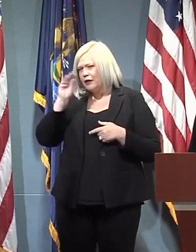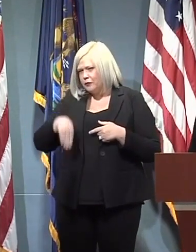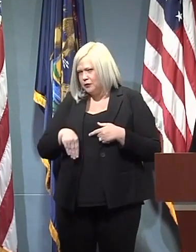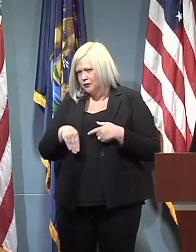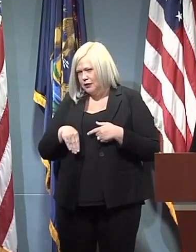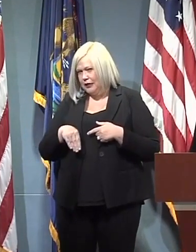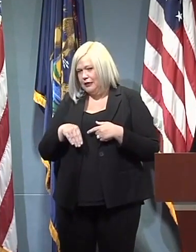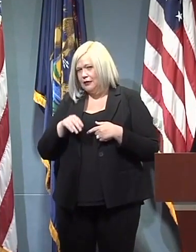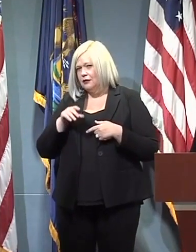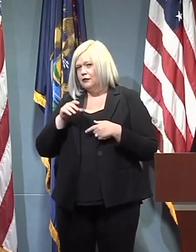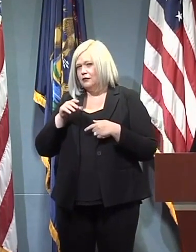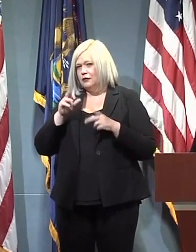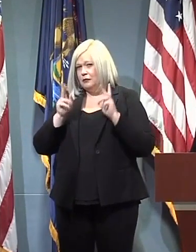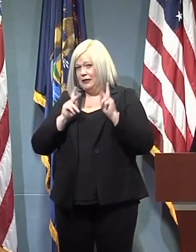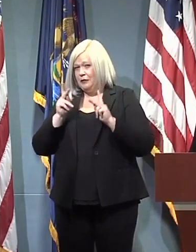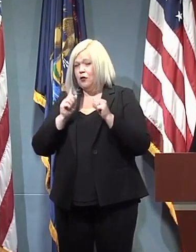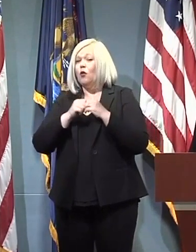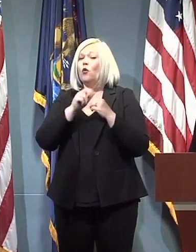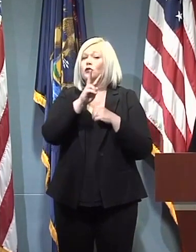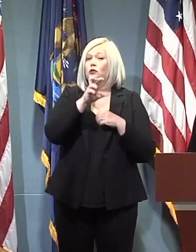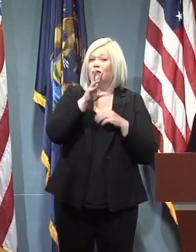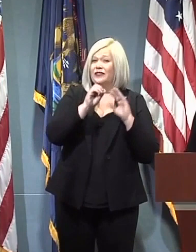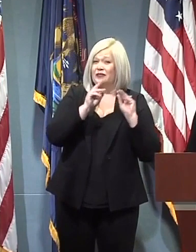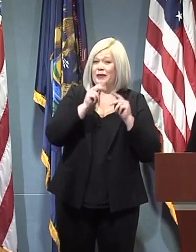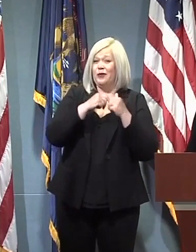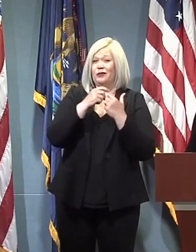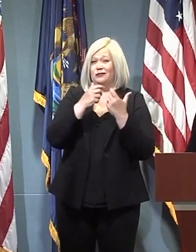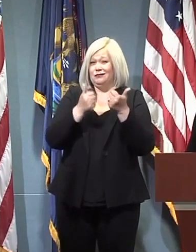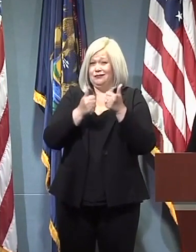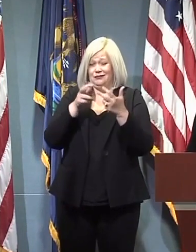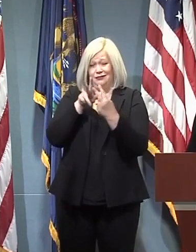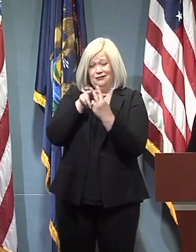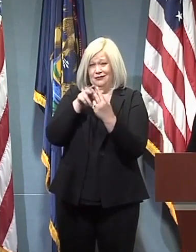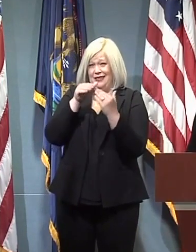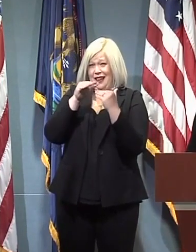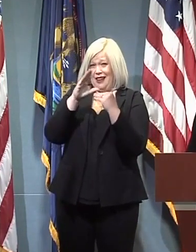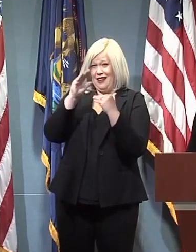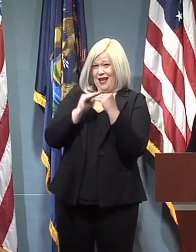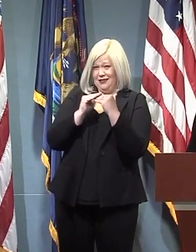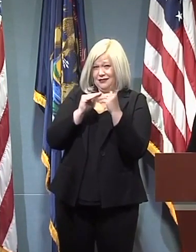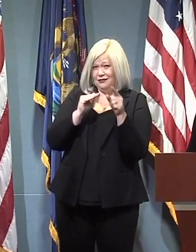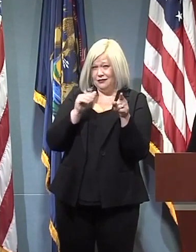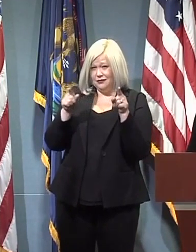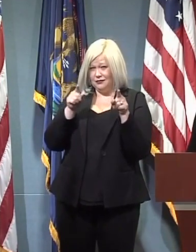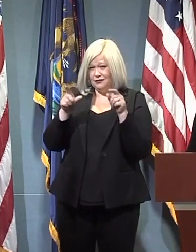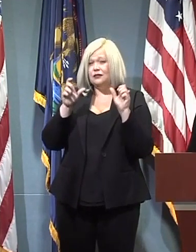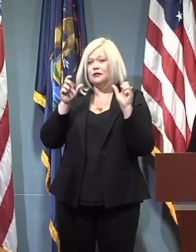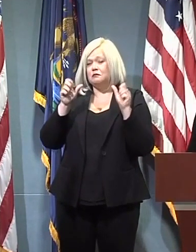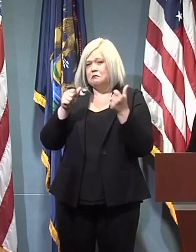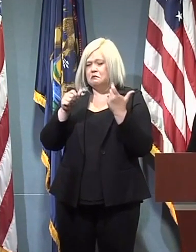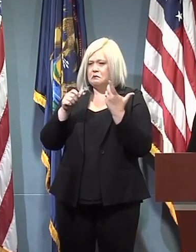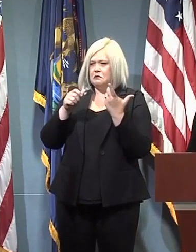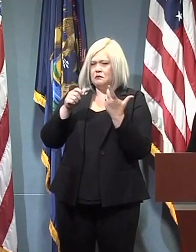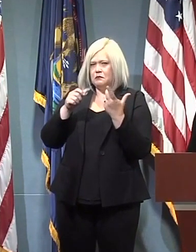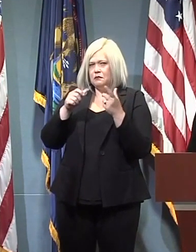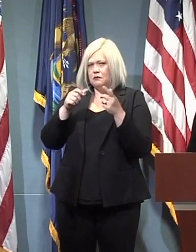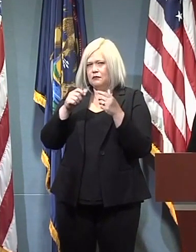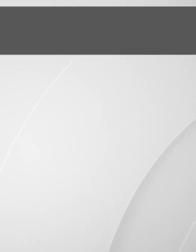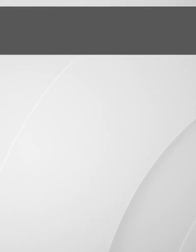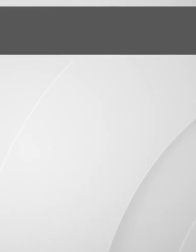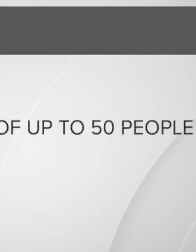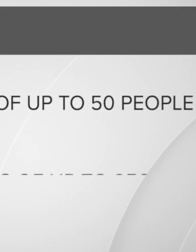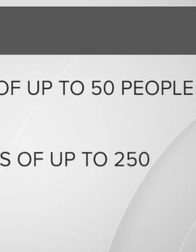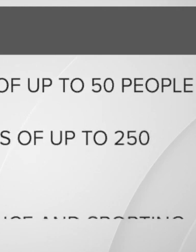or 250, whichever is smaller, and enable people to maintain 6 feet of distance from one another at all